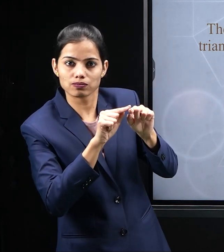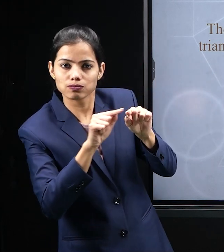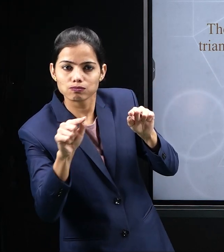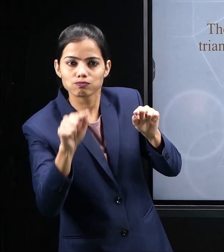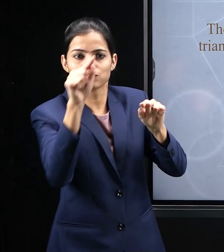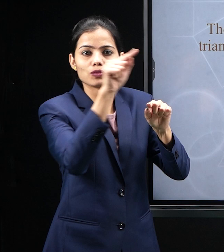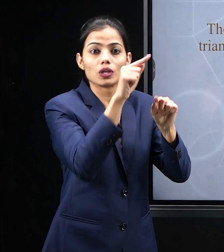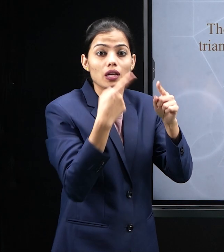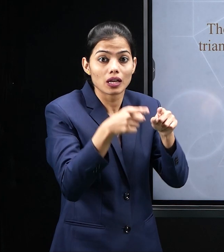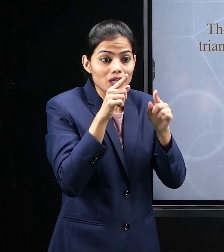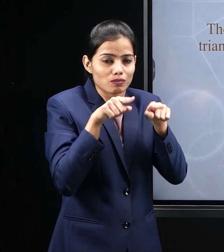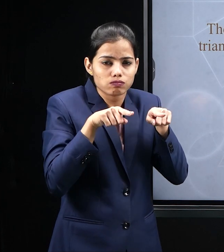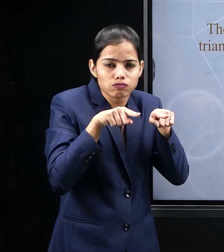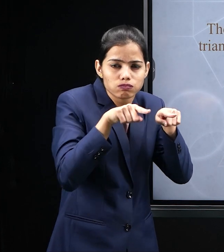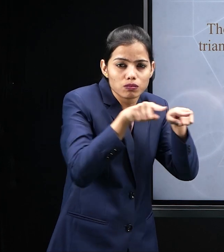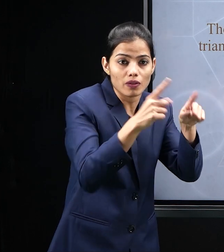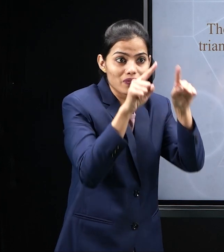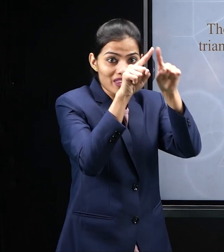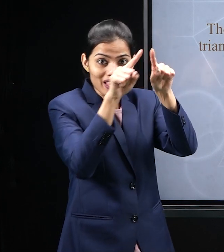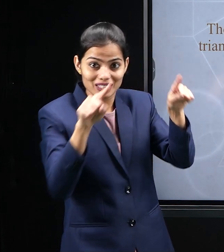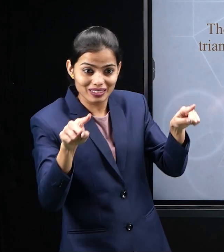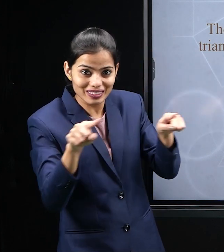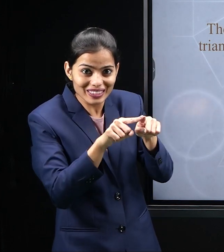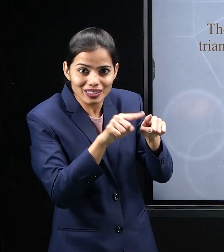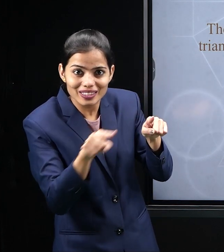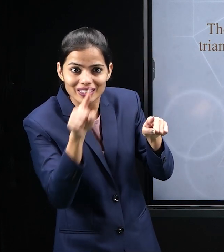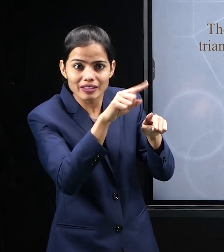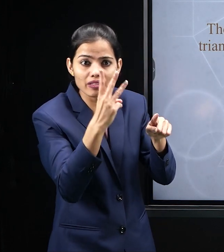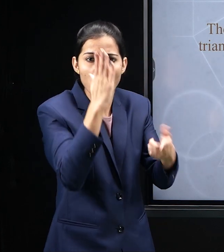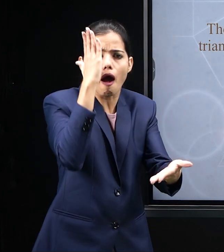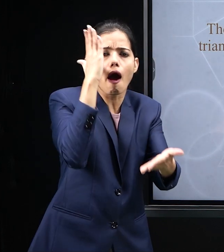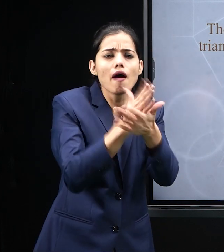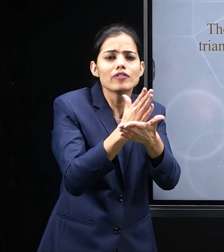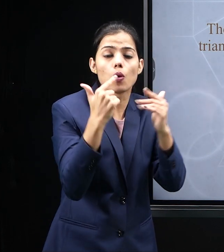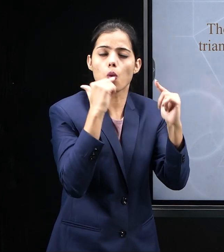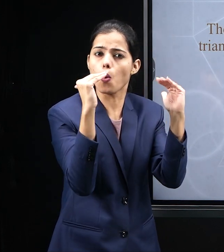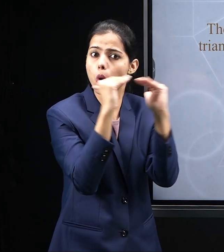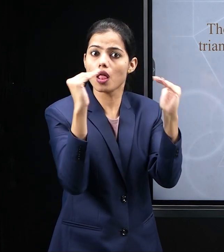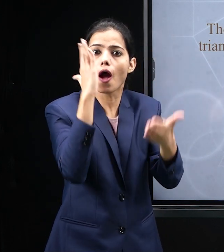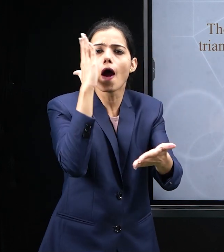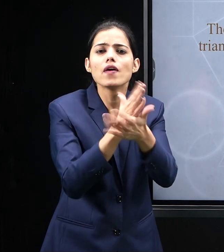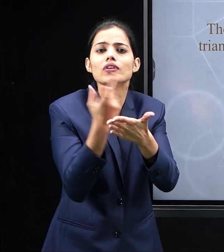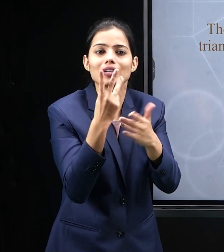triangle is parallel to the third side and equal to half of the third side.